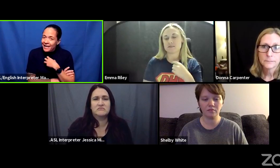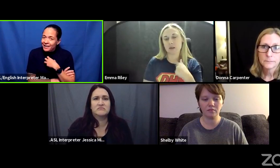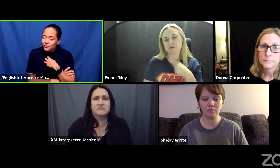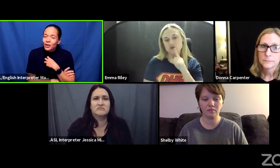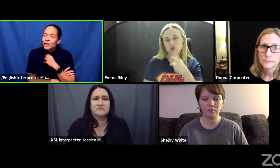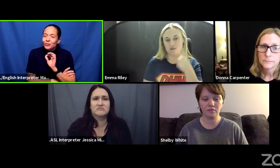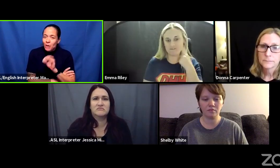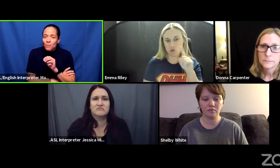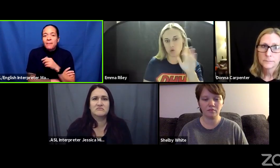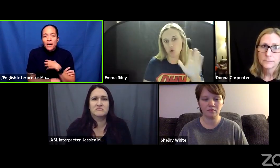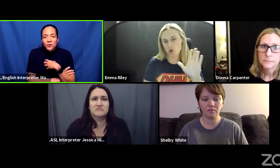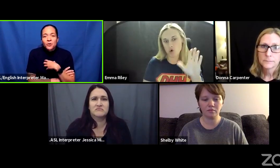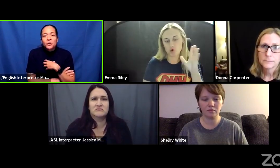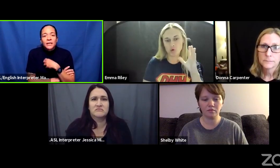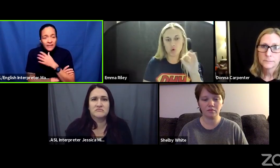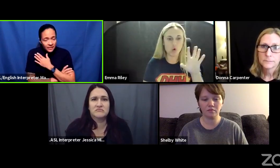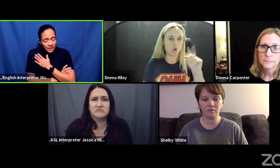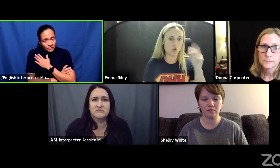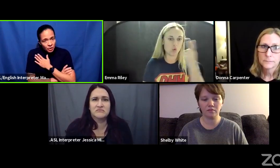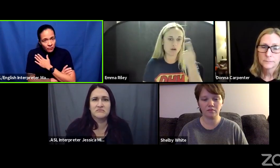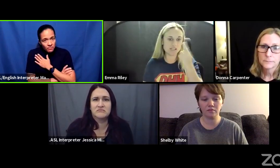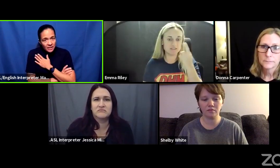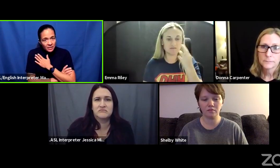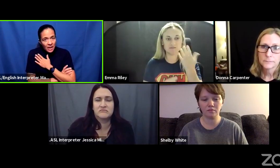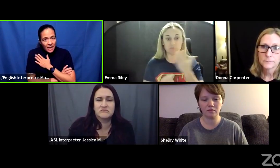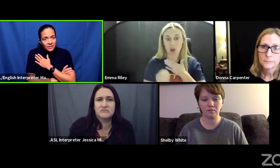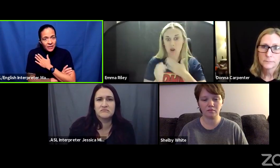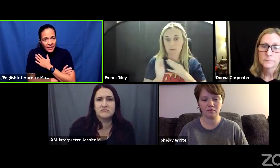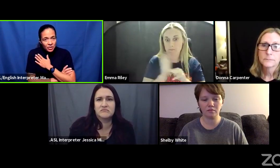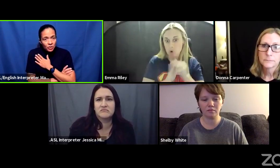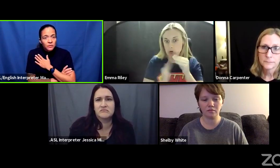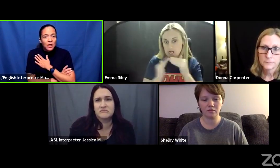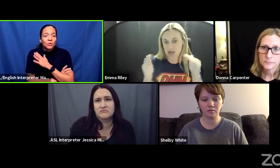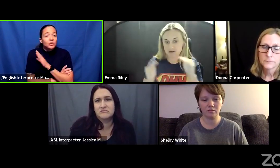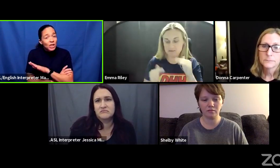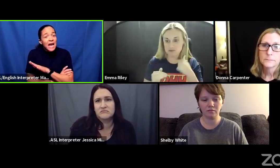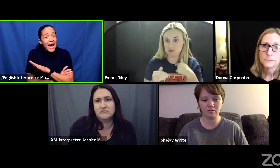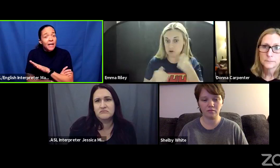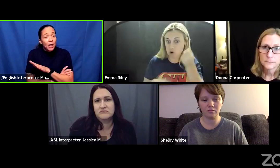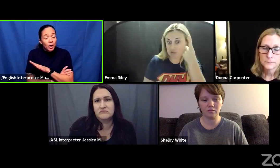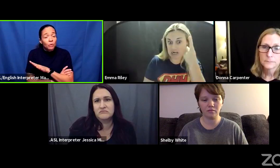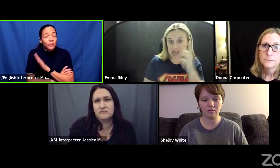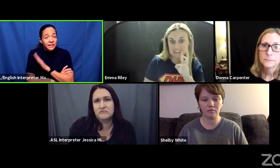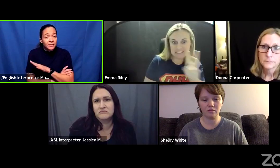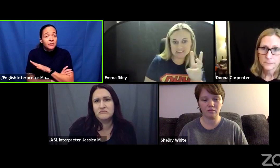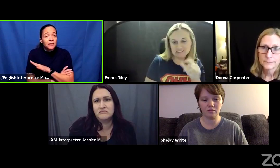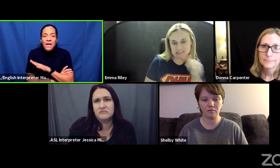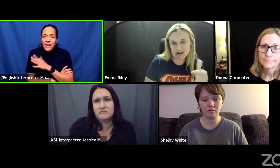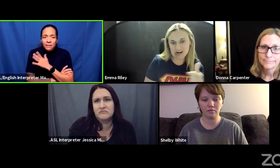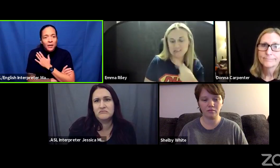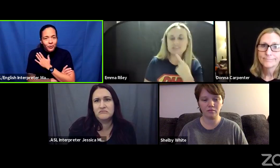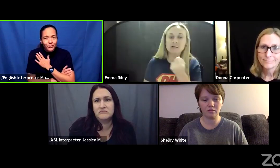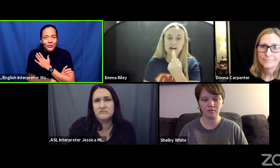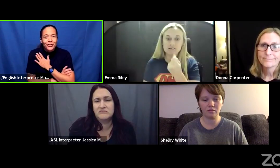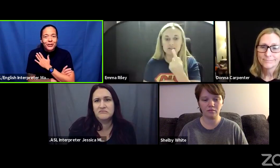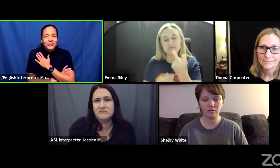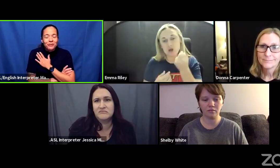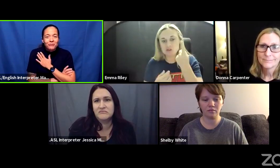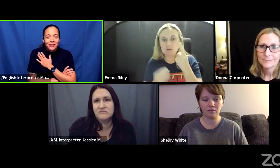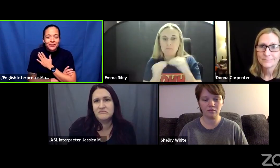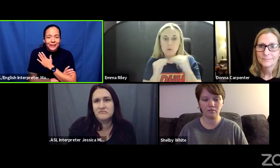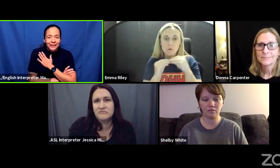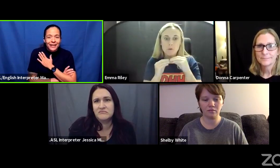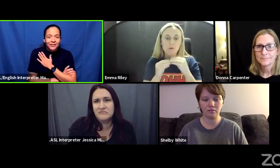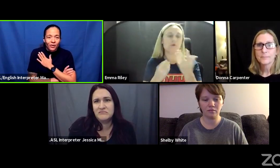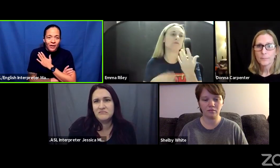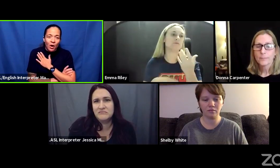at the age of 6? No, my mother didn't share with me until I was 11 years old, and she had her reasons, and I understood, you